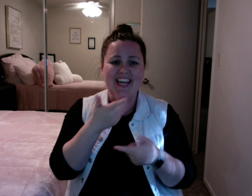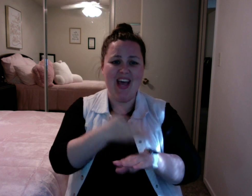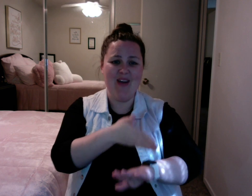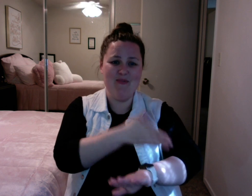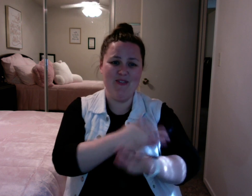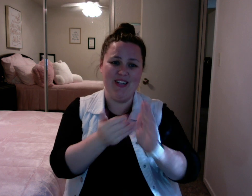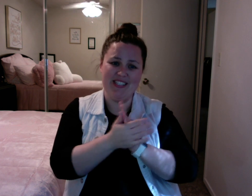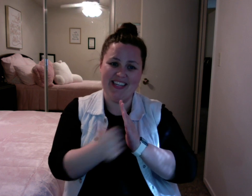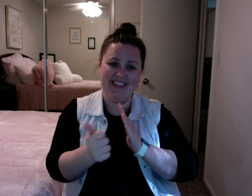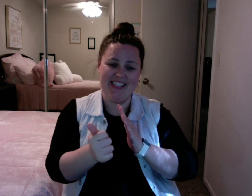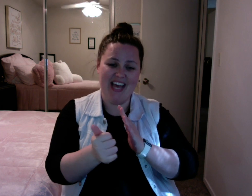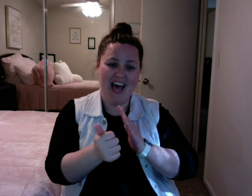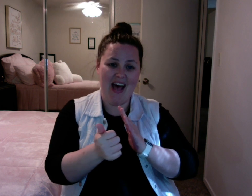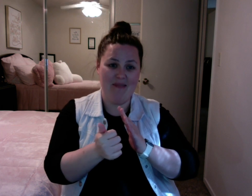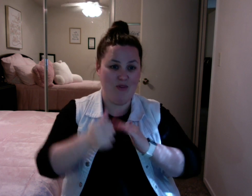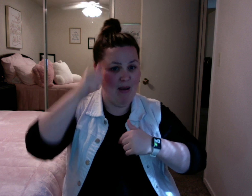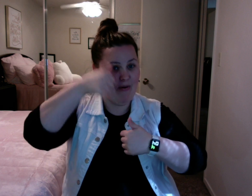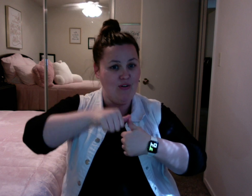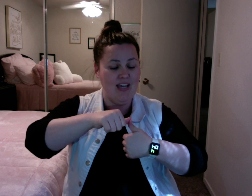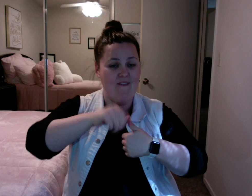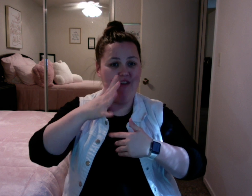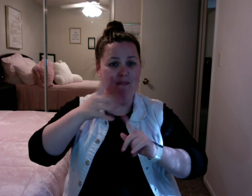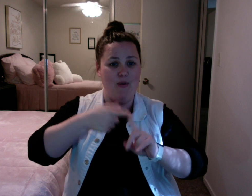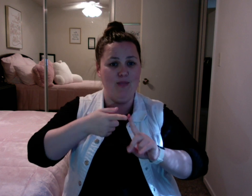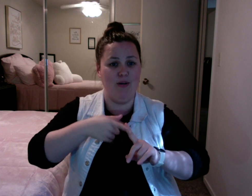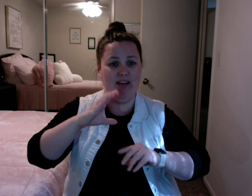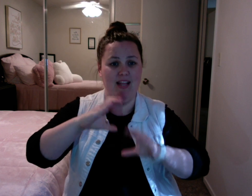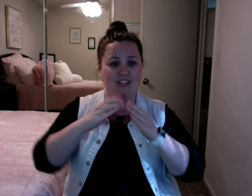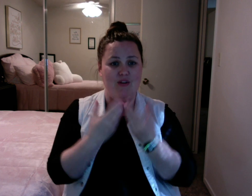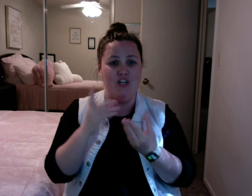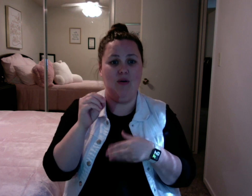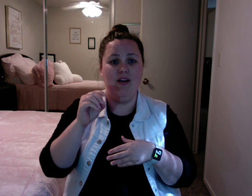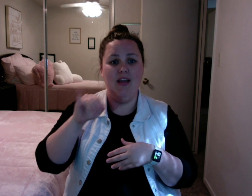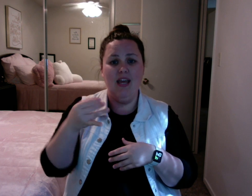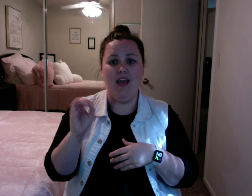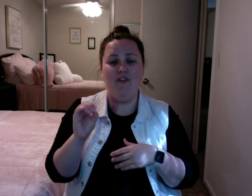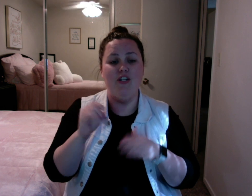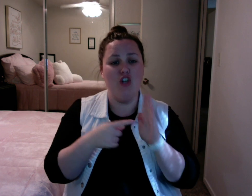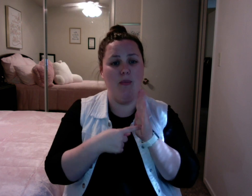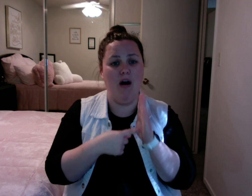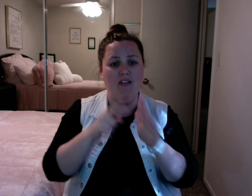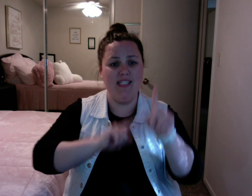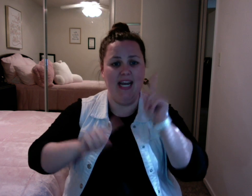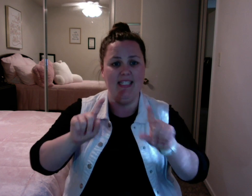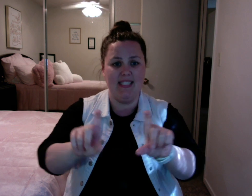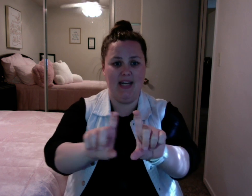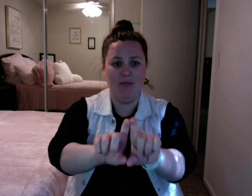and improving their skills. Remember, you can get 5 bonus points on Class Dojo if you can show me all the signs that popped